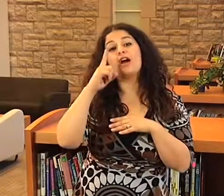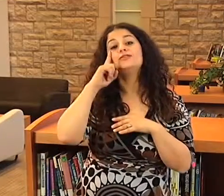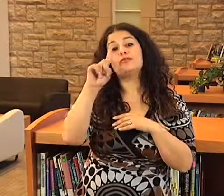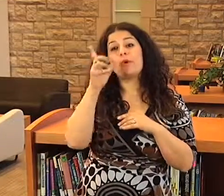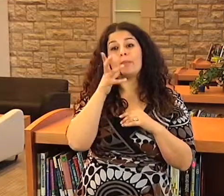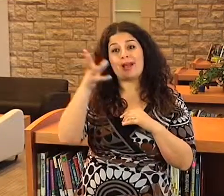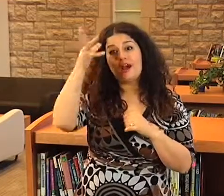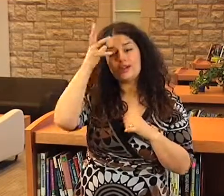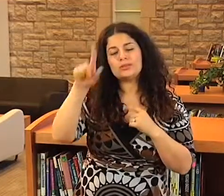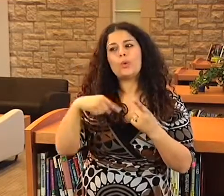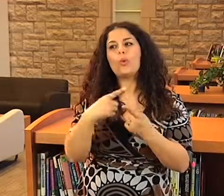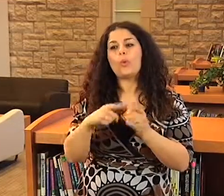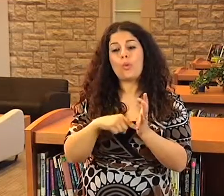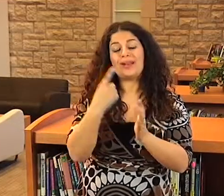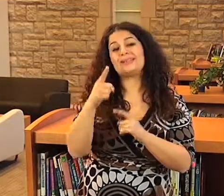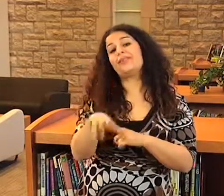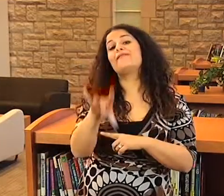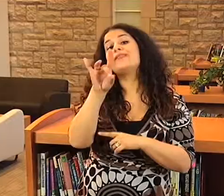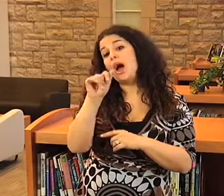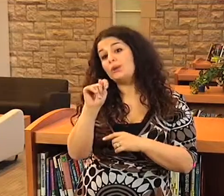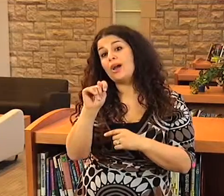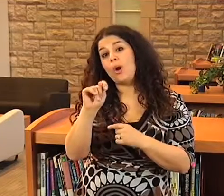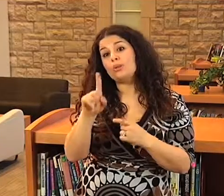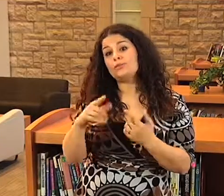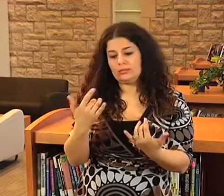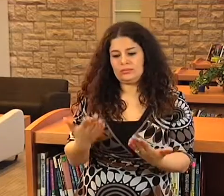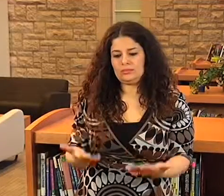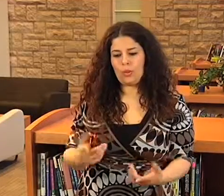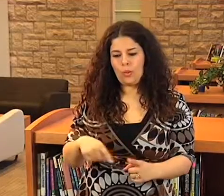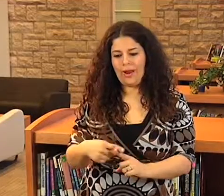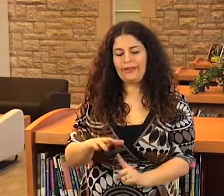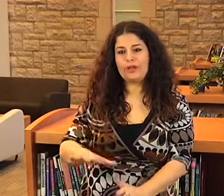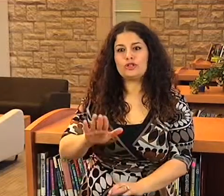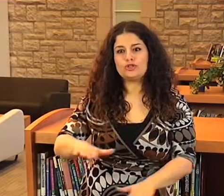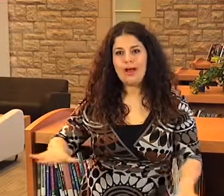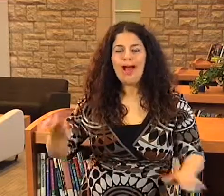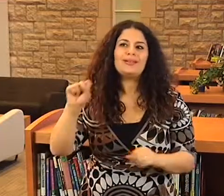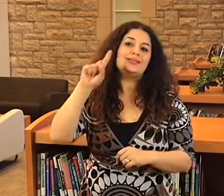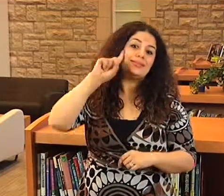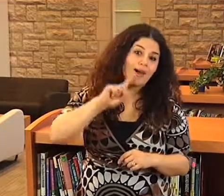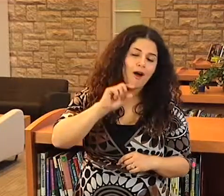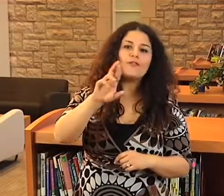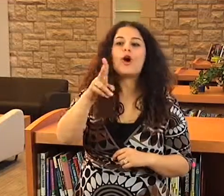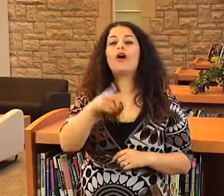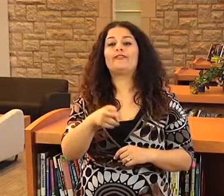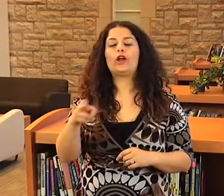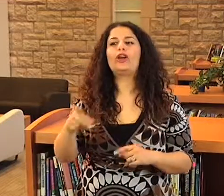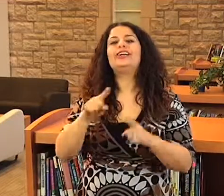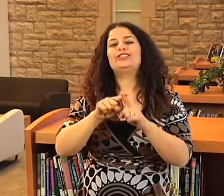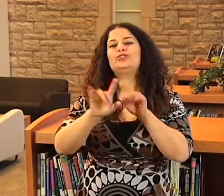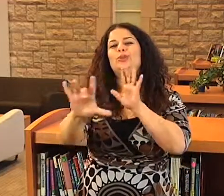My advice for parents, once they find out that their child is deaf or hard of hearing,